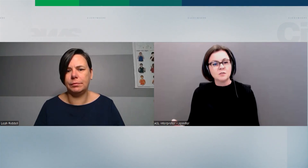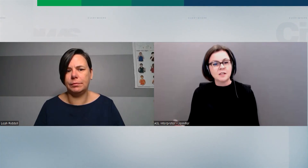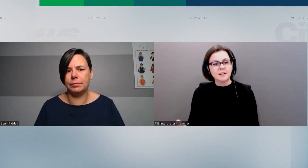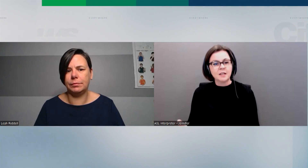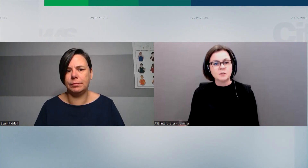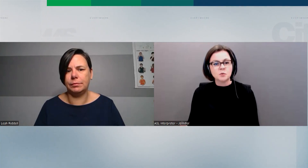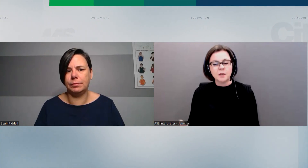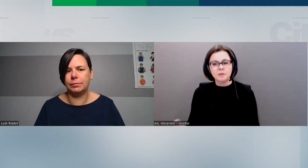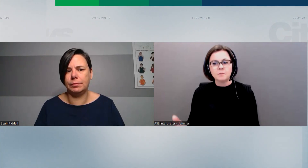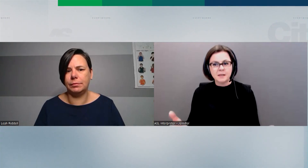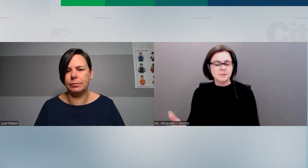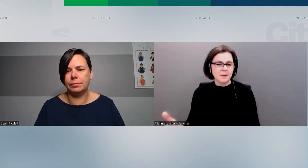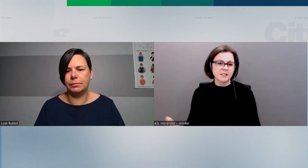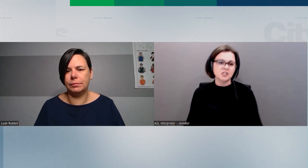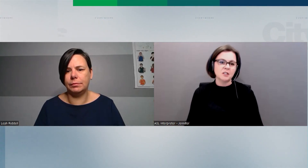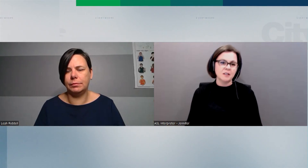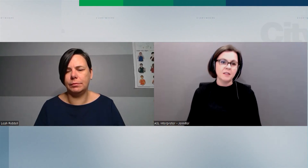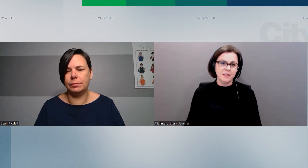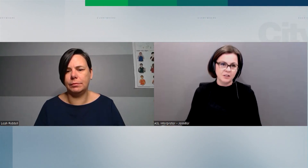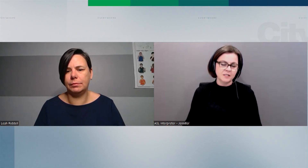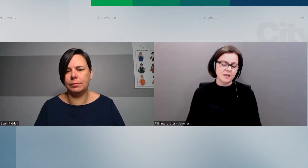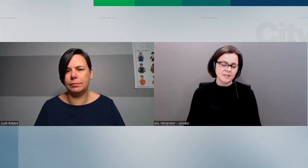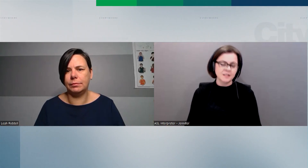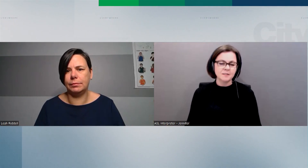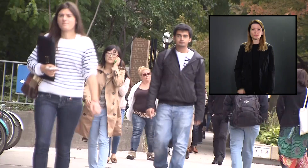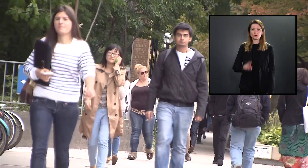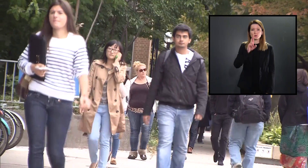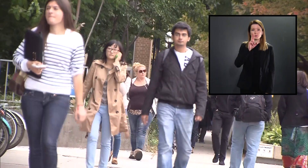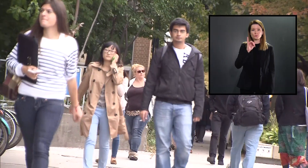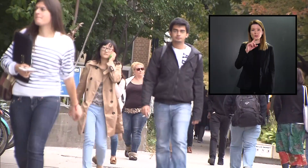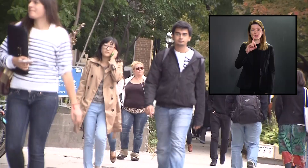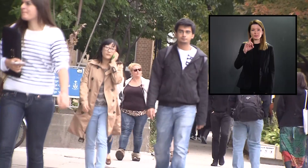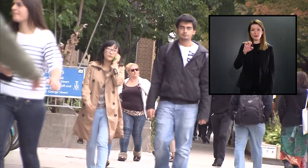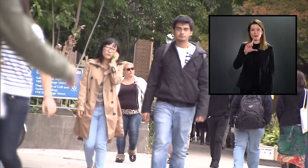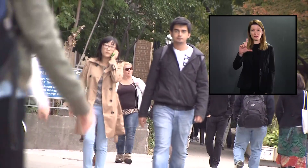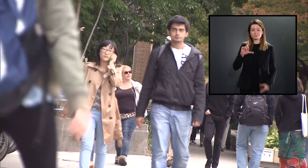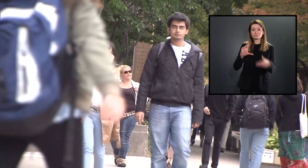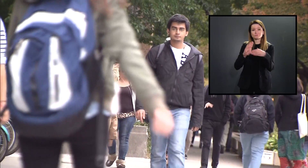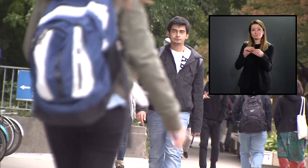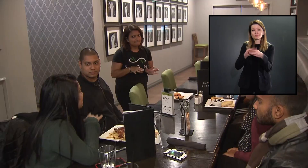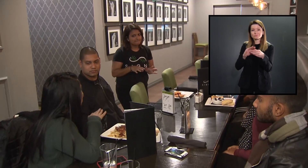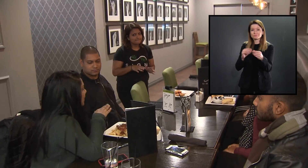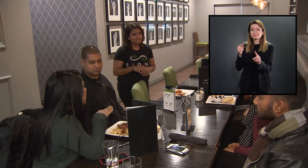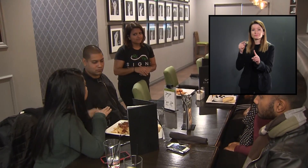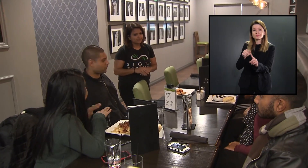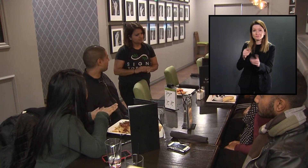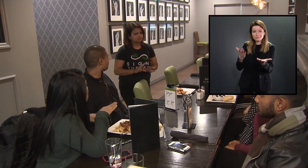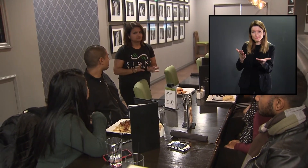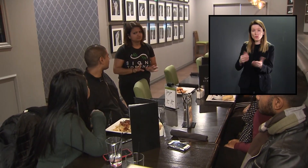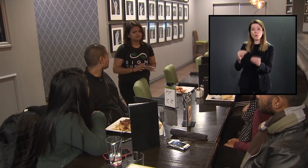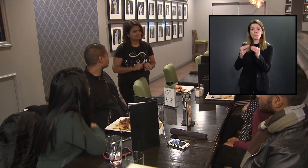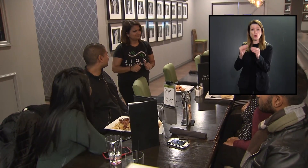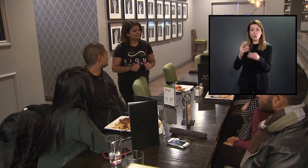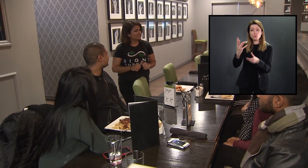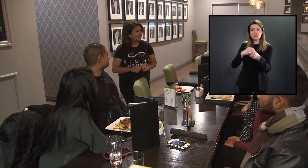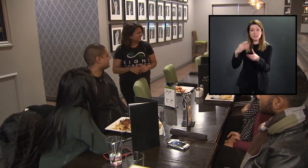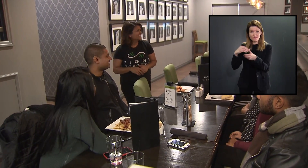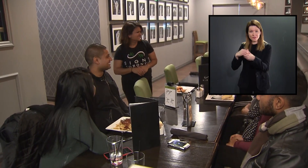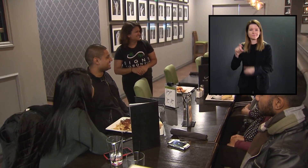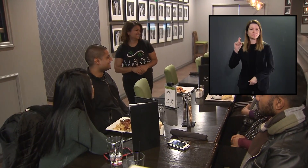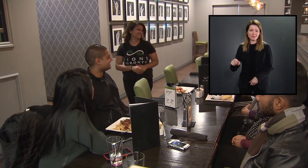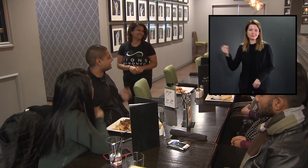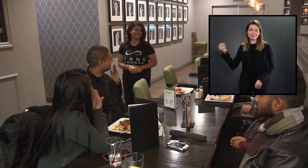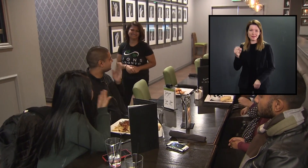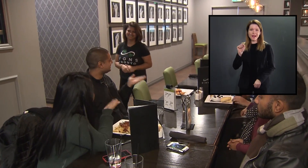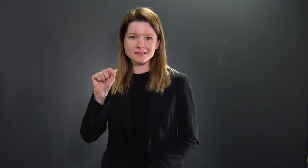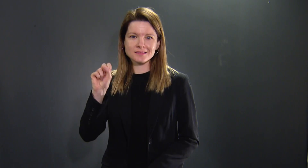that through sign language, we can best match their intent. Riddell says efforts towards being more inclusive must